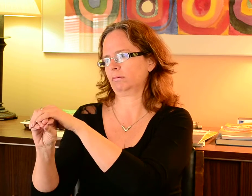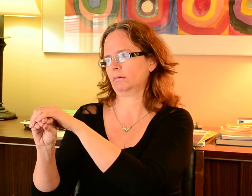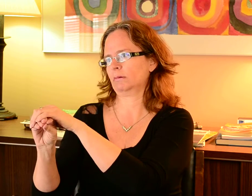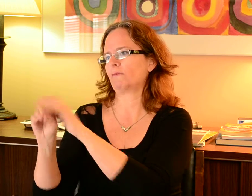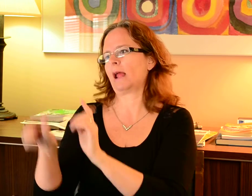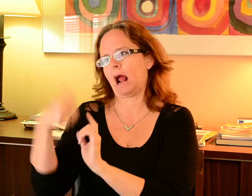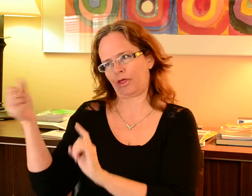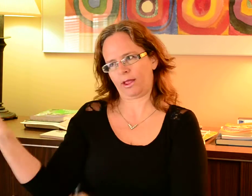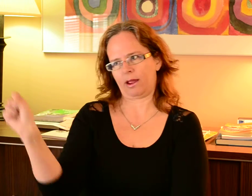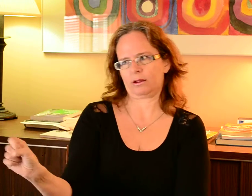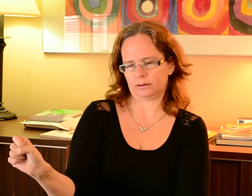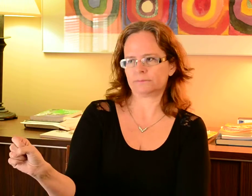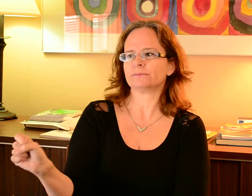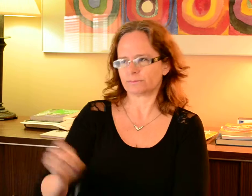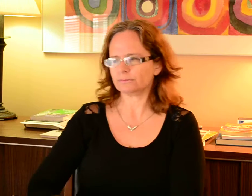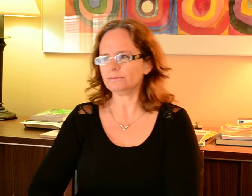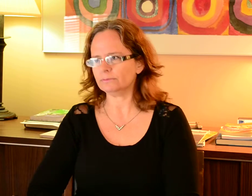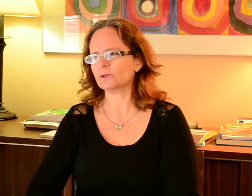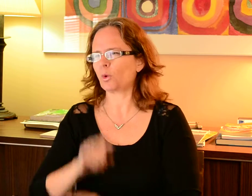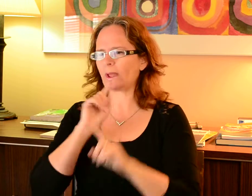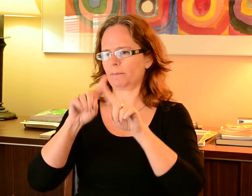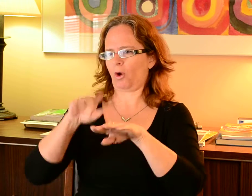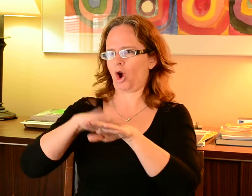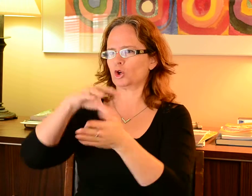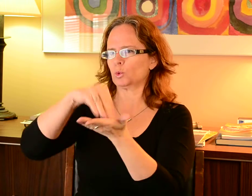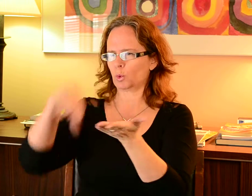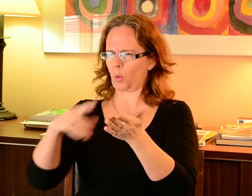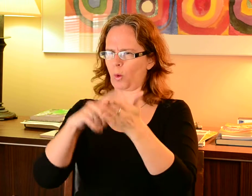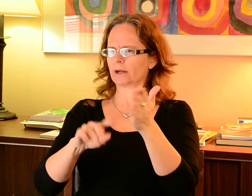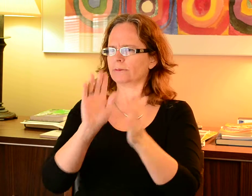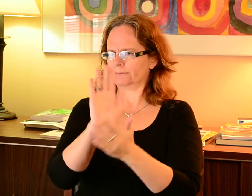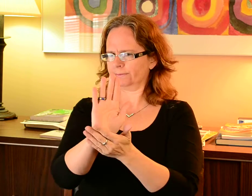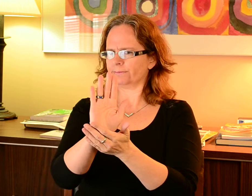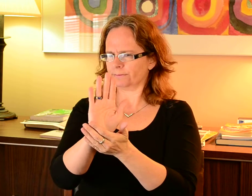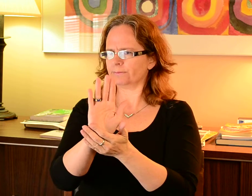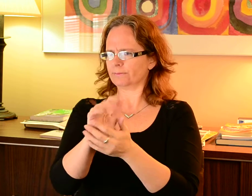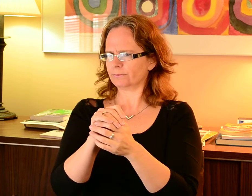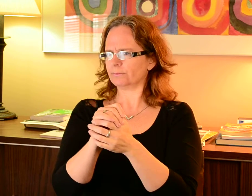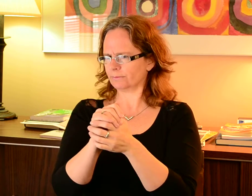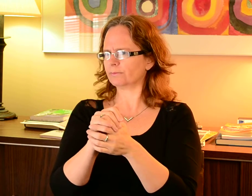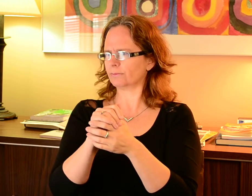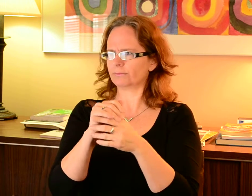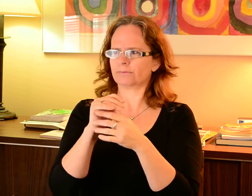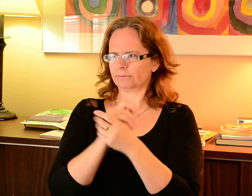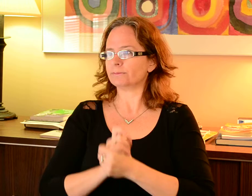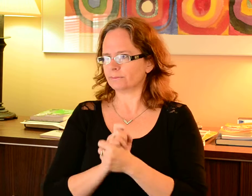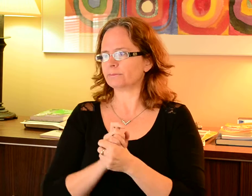enough, great. But if they are both fully blind and require tactile interpretation, hand over hand, then that would